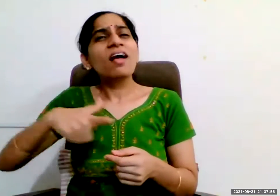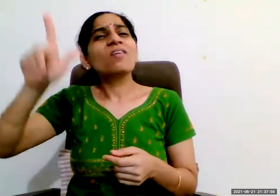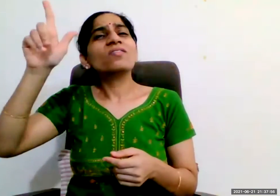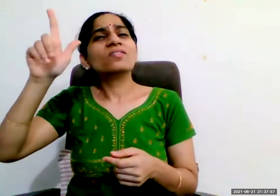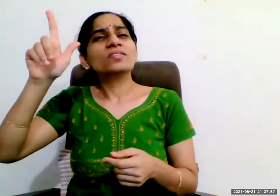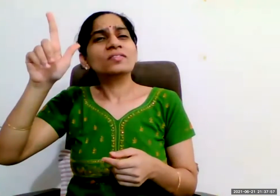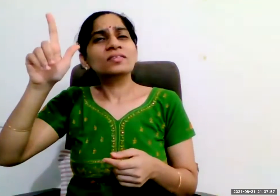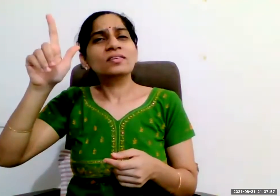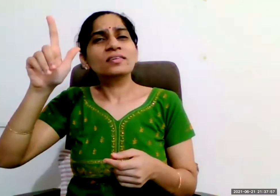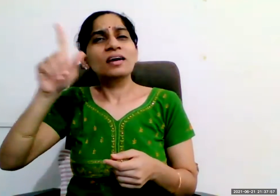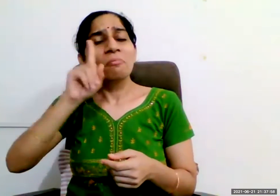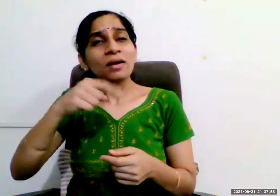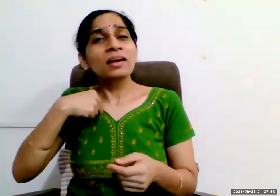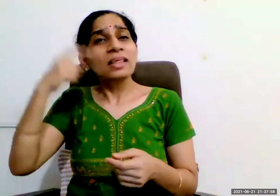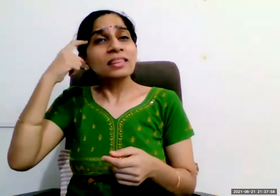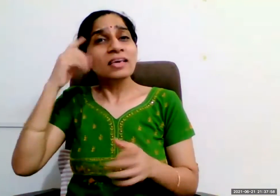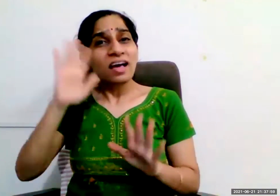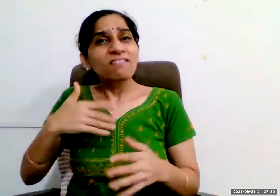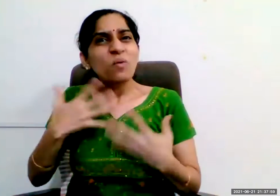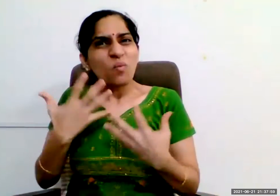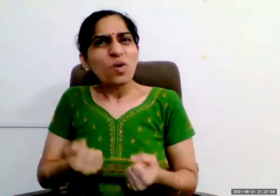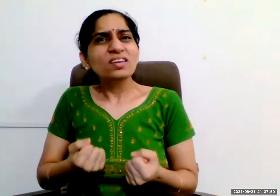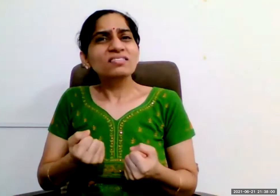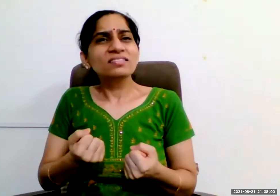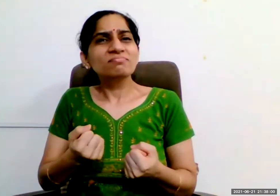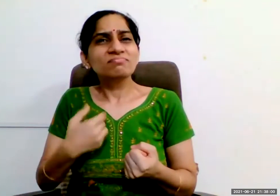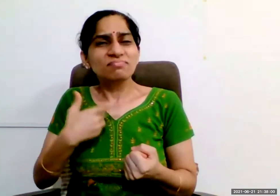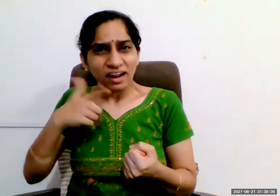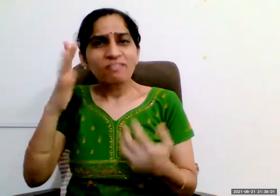that we are going to die one day, but we don't want to face it. We don't want to accept that fact.